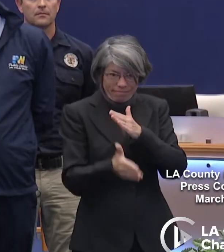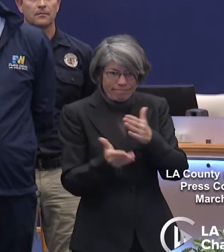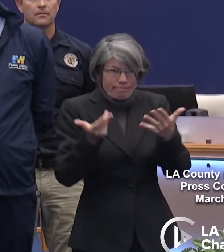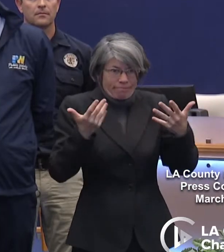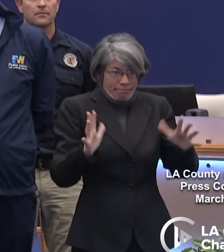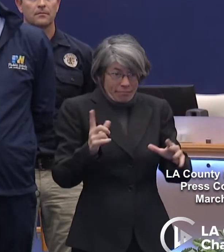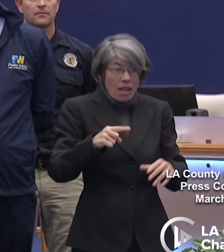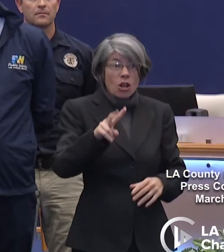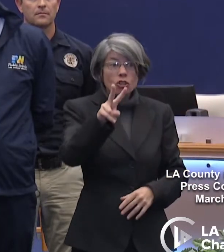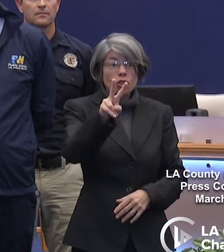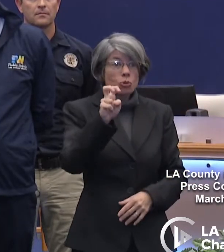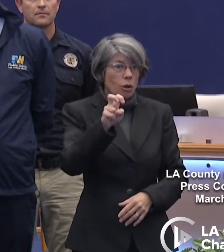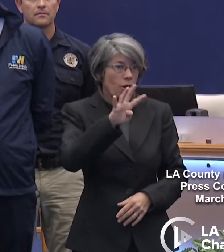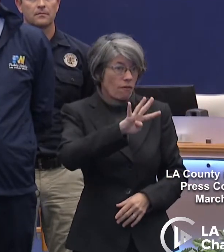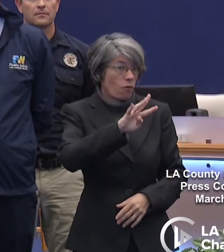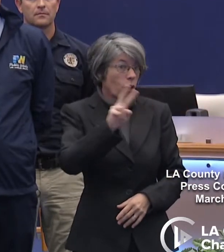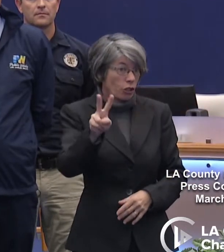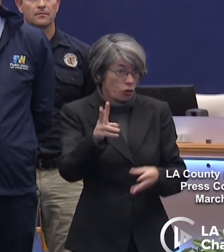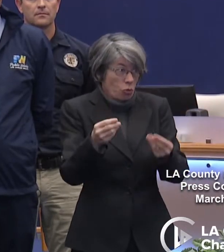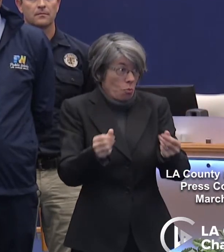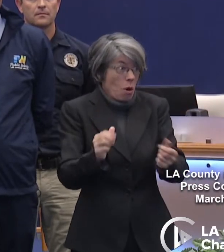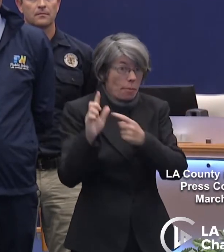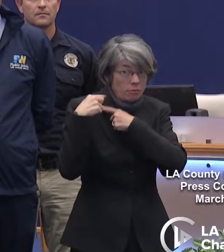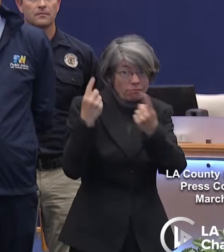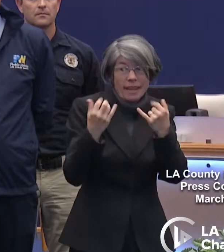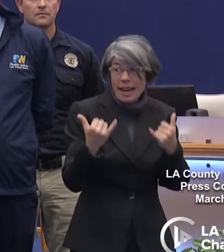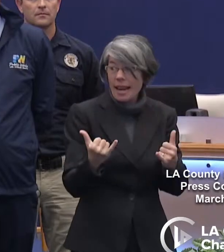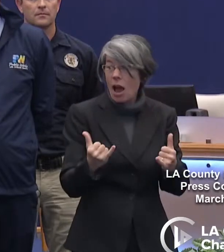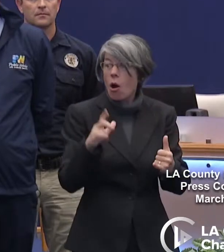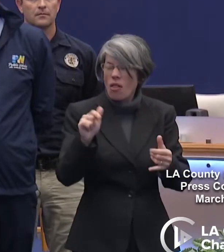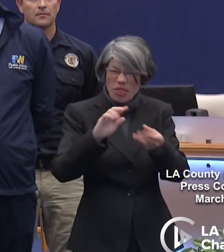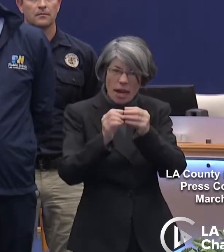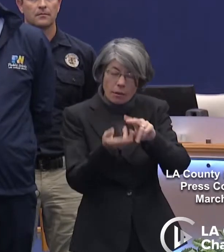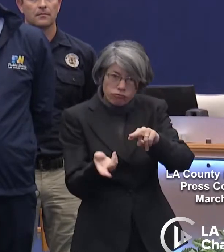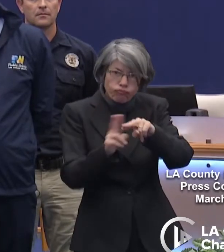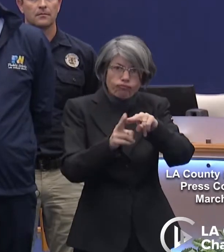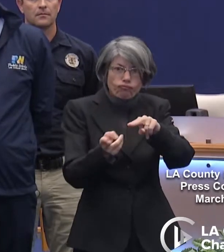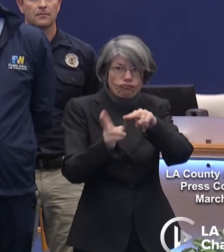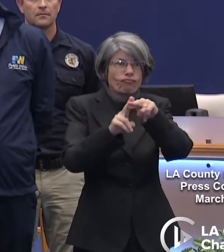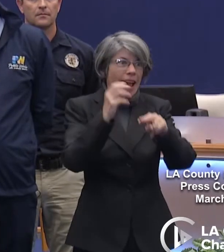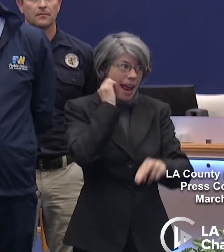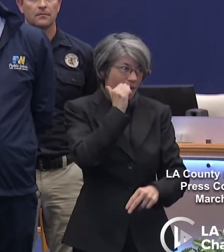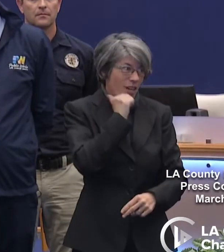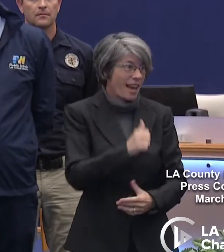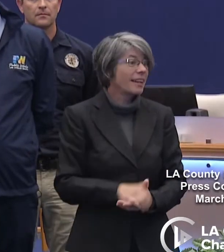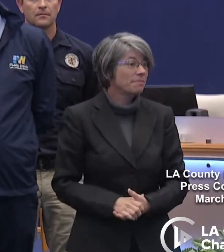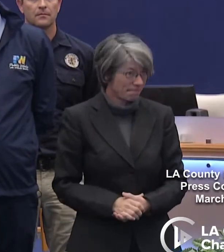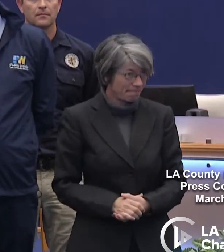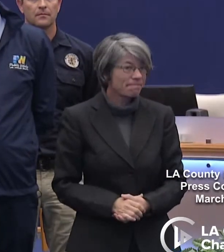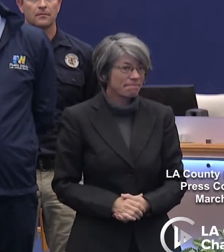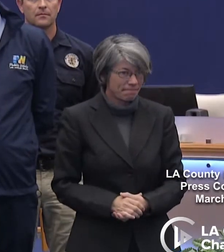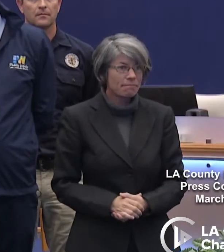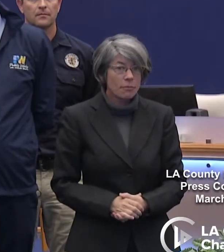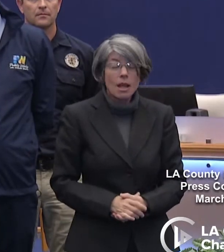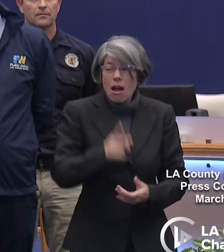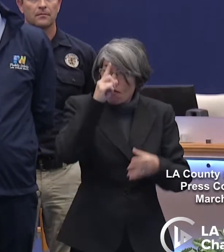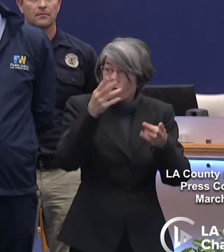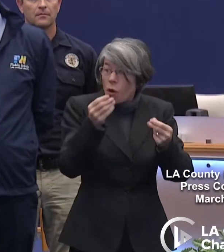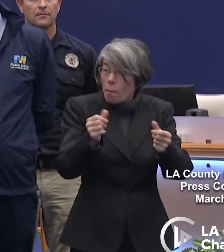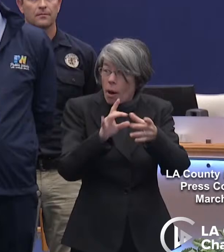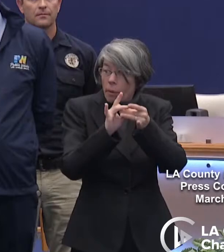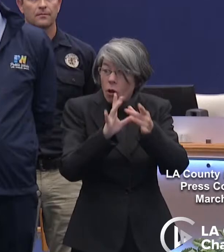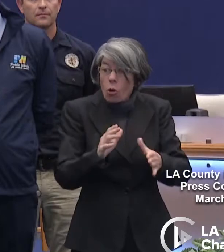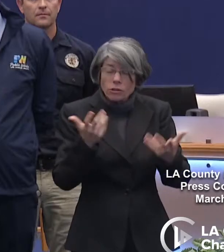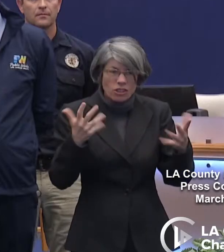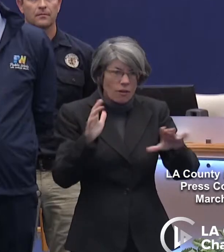of 242 parcels to date, and again, that number continues to go up each day. For property owners